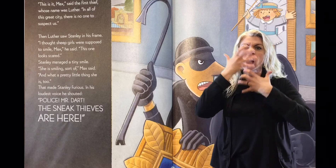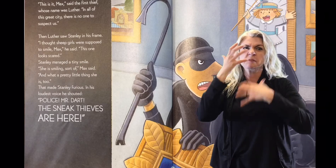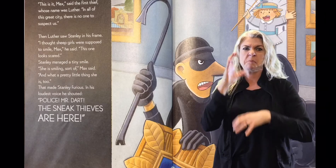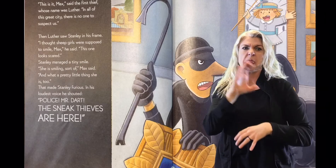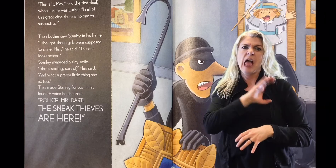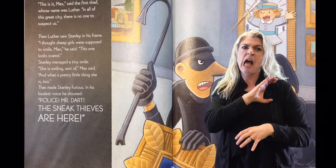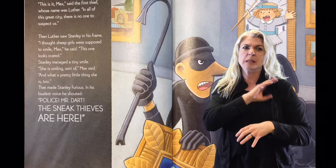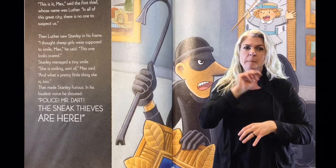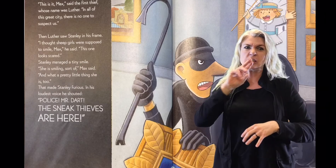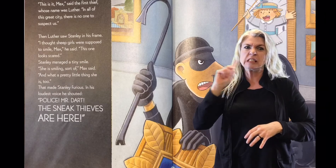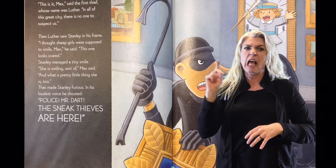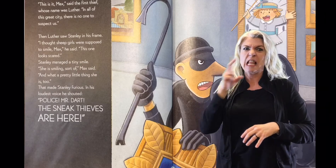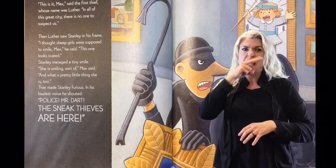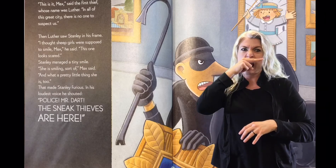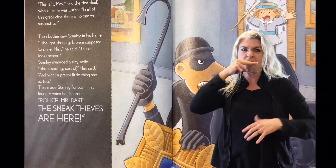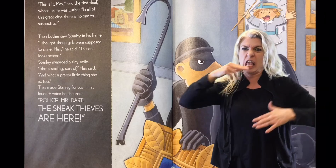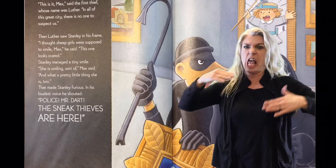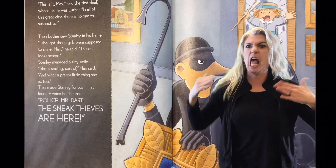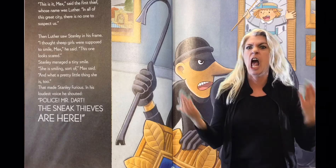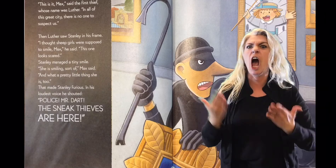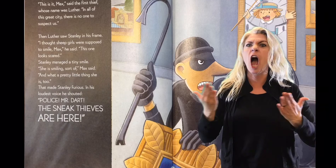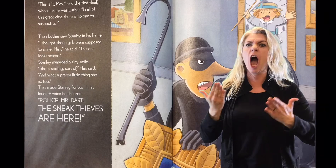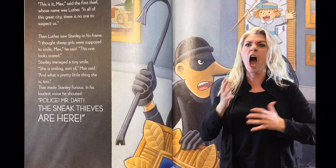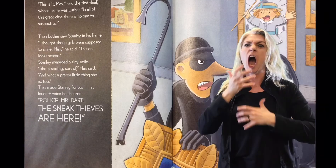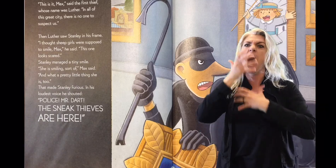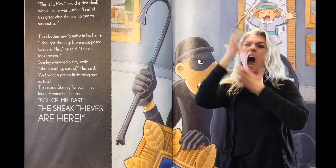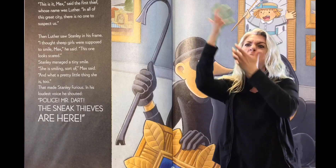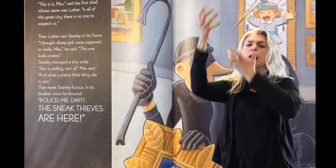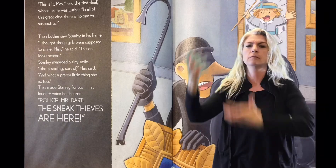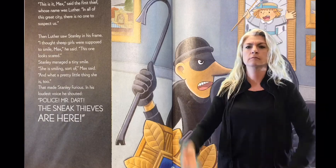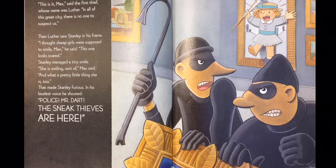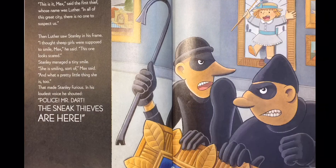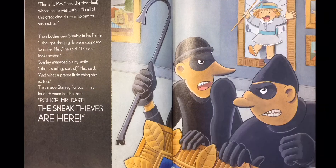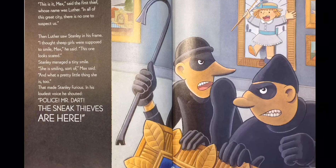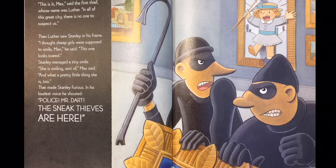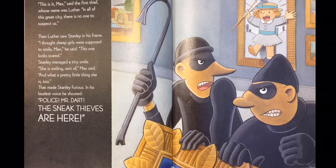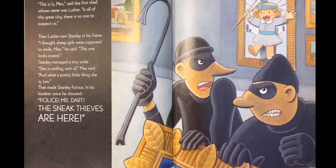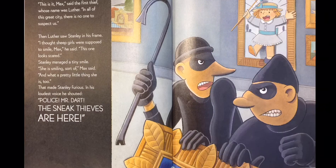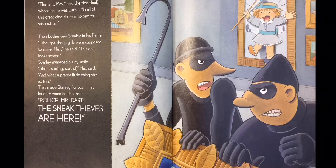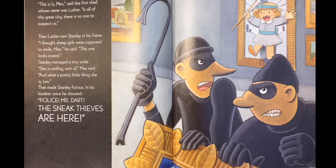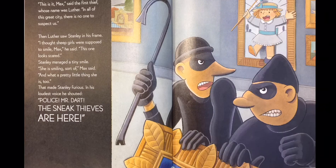shouted, "Police! Mr. Dart, the sneak thieves are here!"